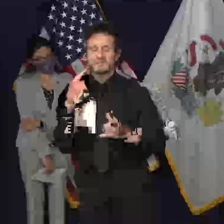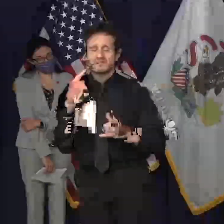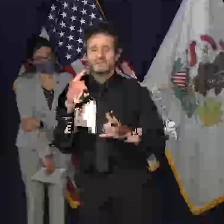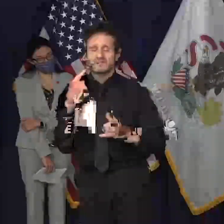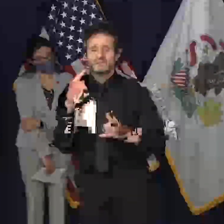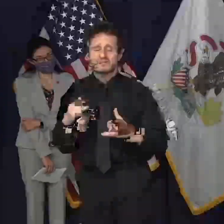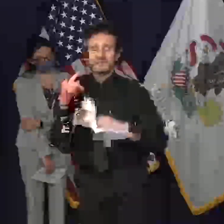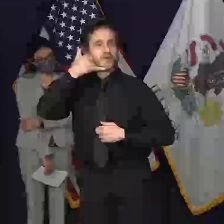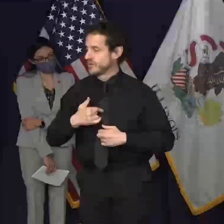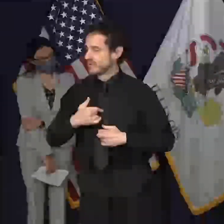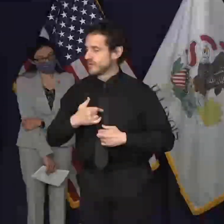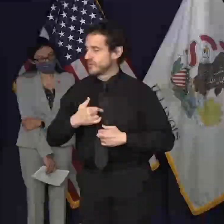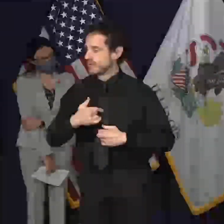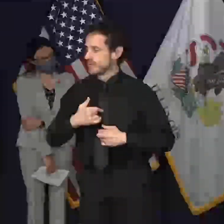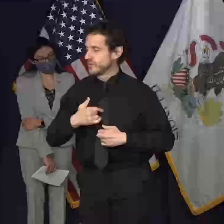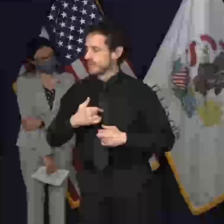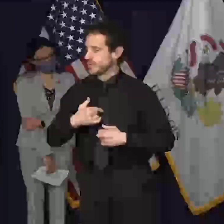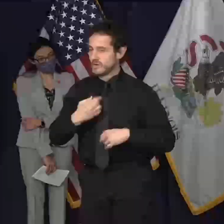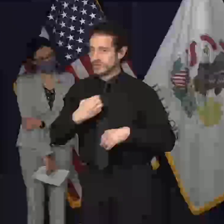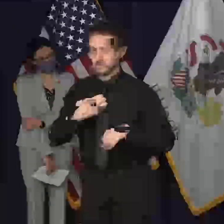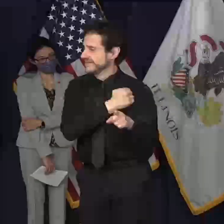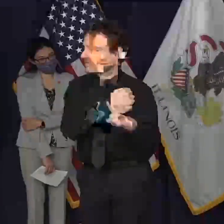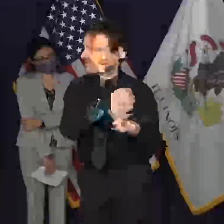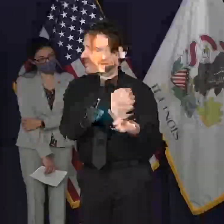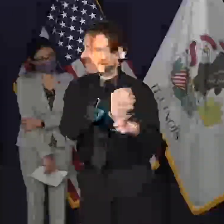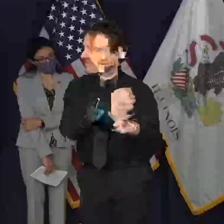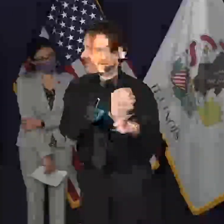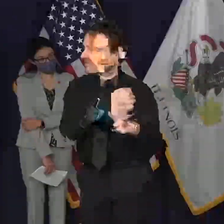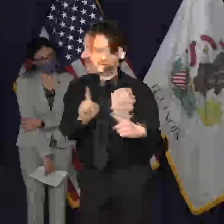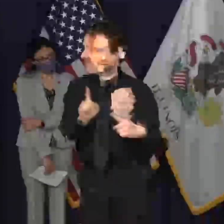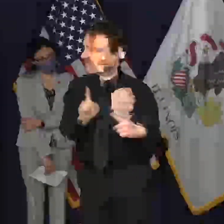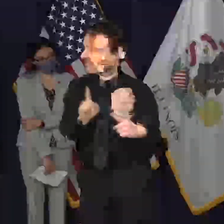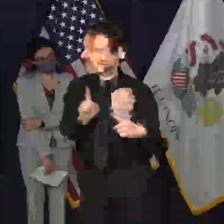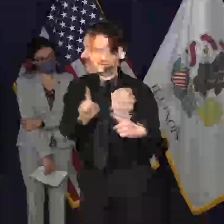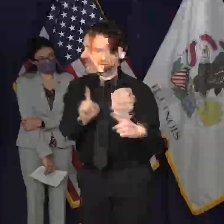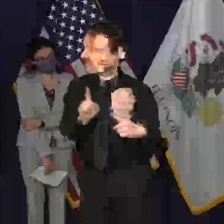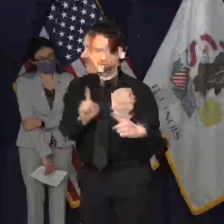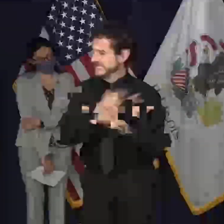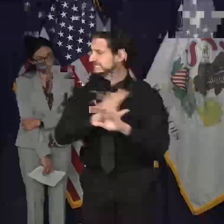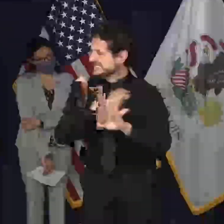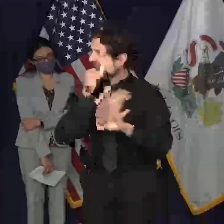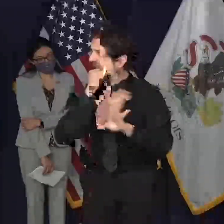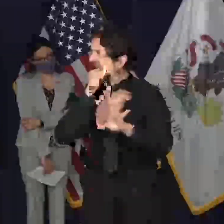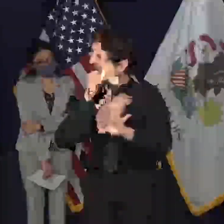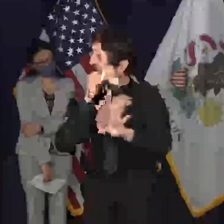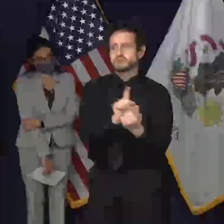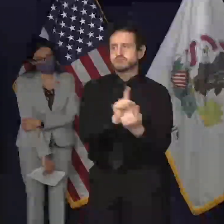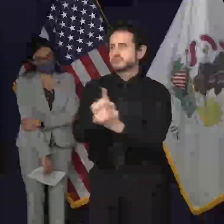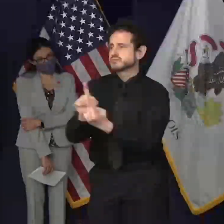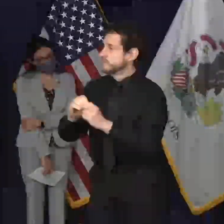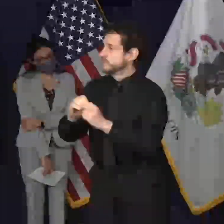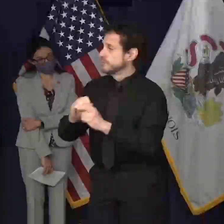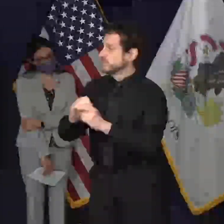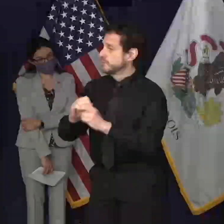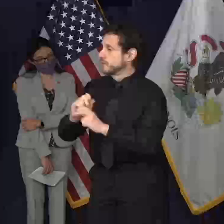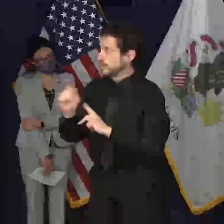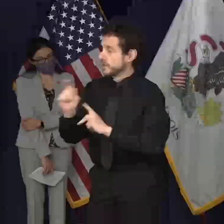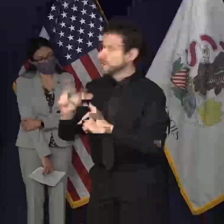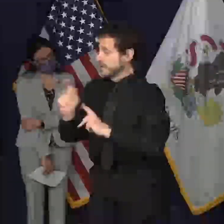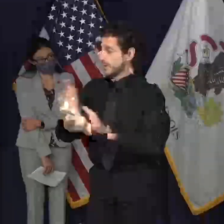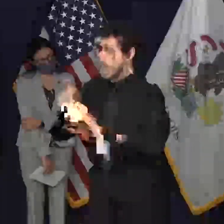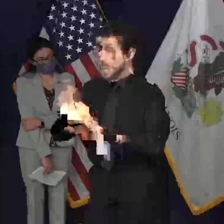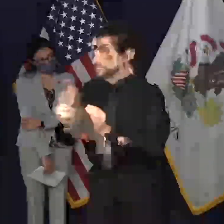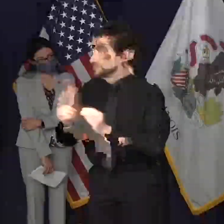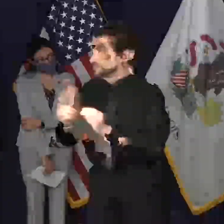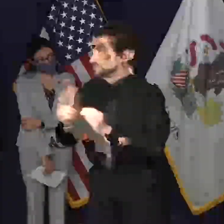want expanding your circle will increase your risk of infection. It's that simple. The more